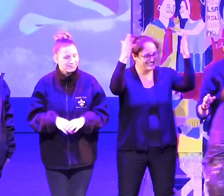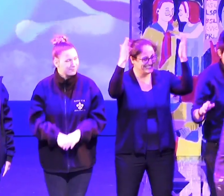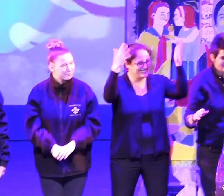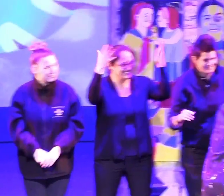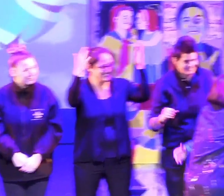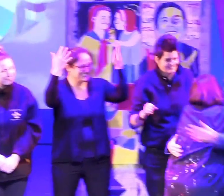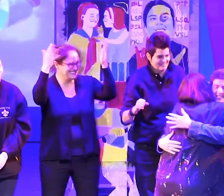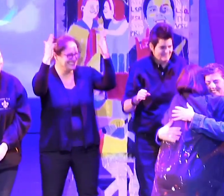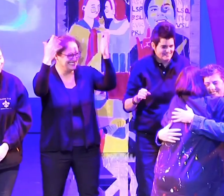of this production.